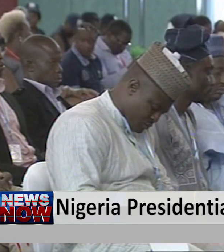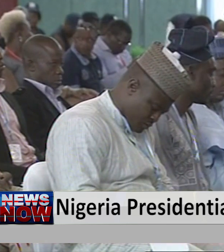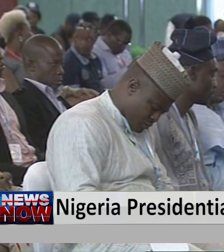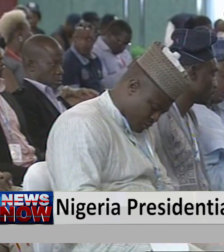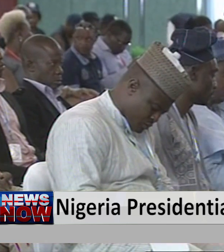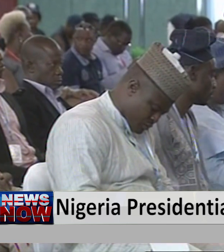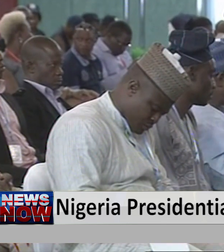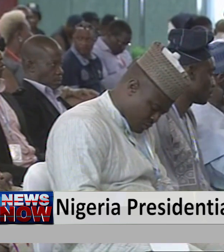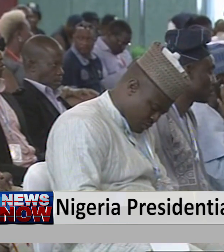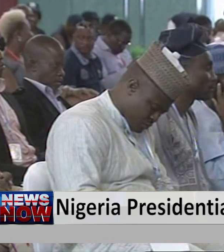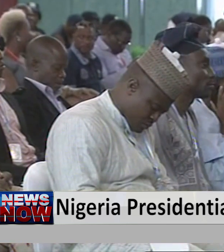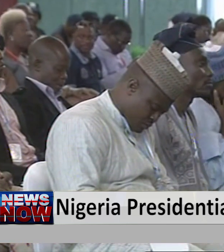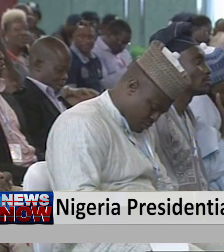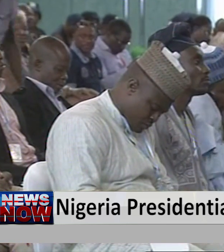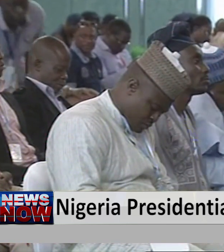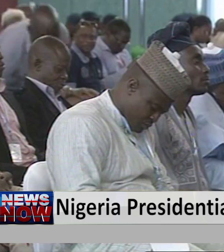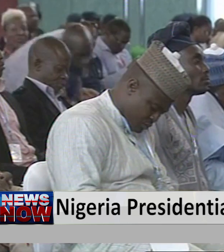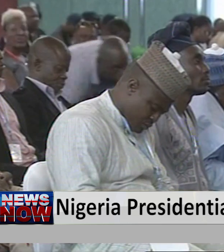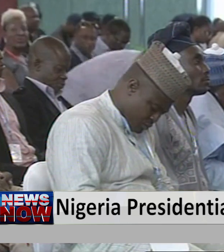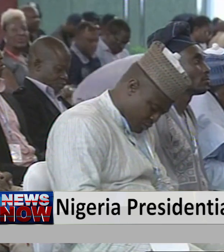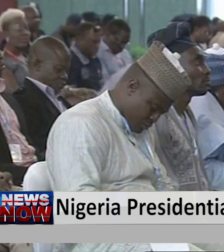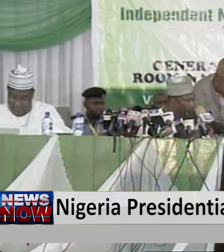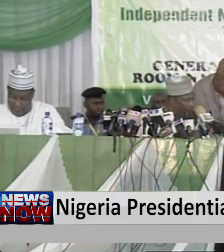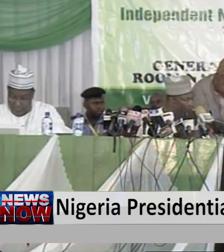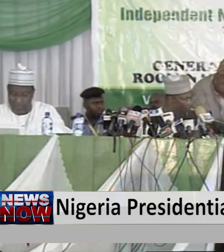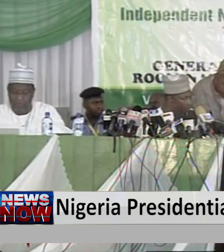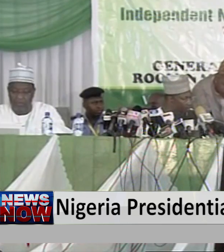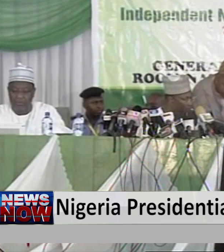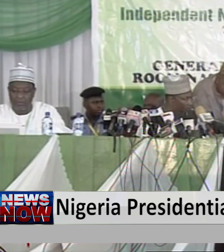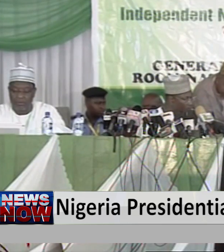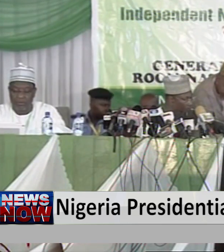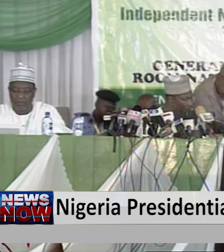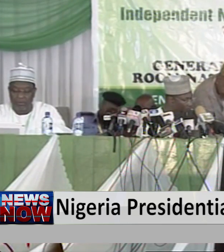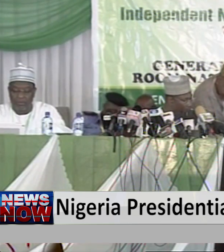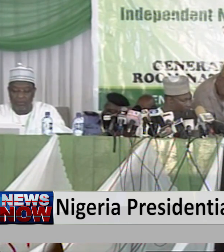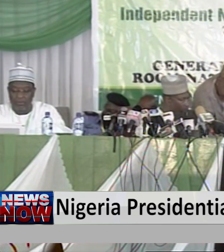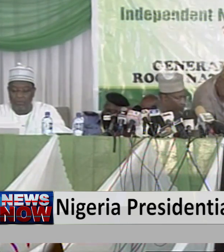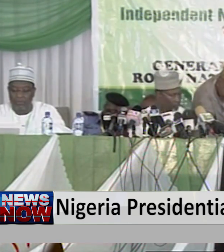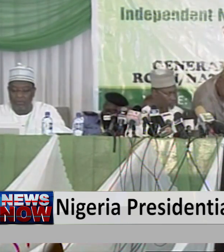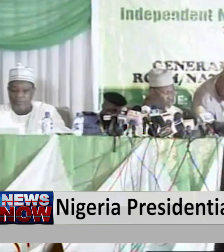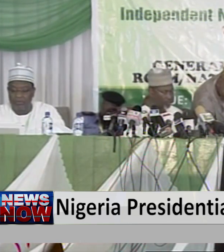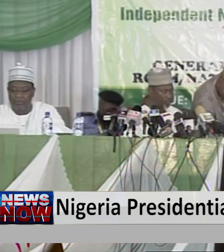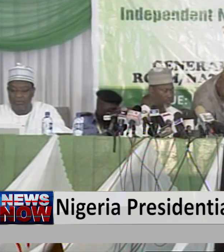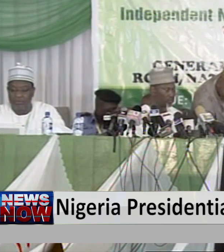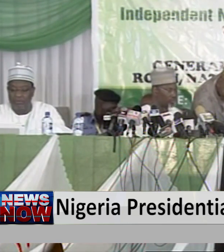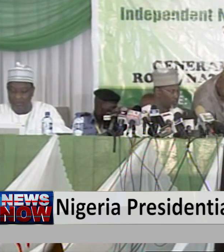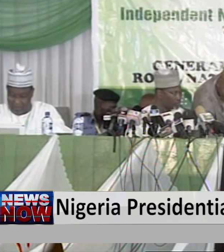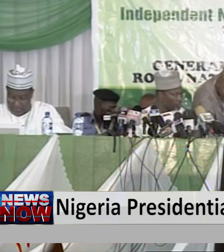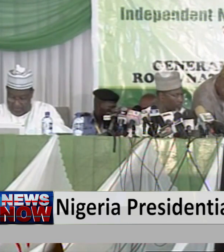This one? Okay. Underneath on top? By the side, also okay. This one.